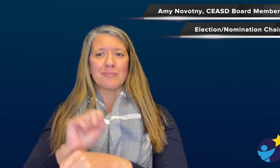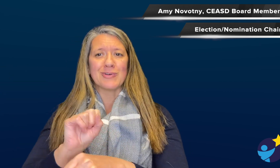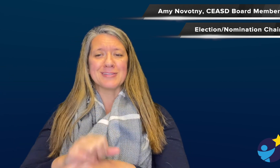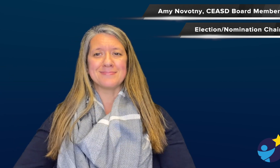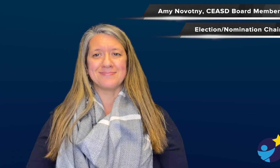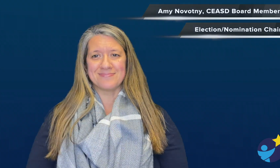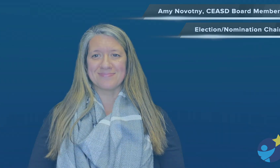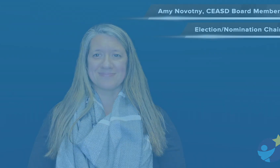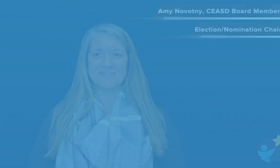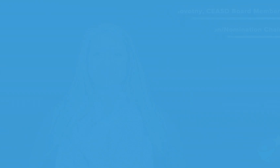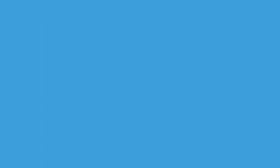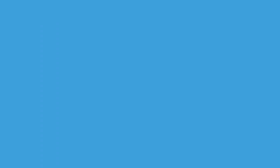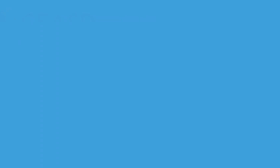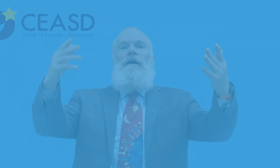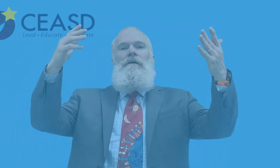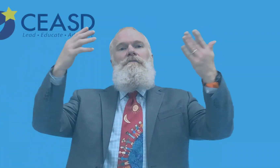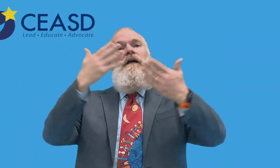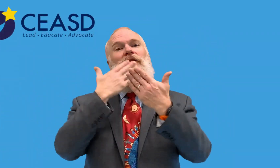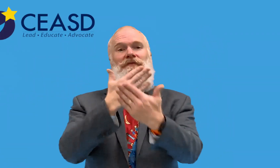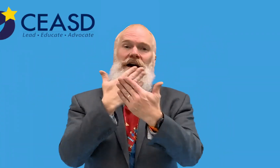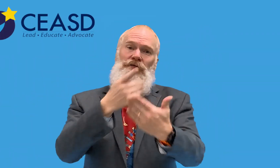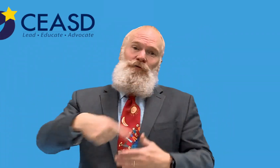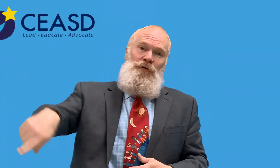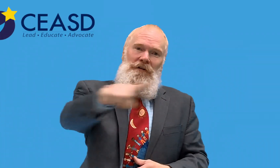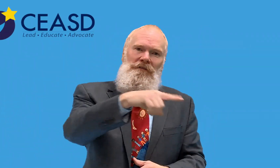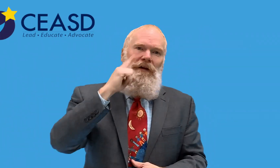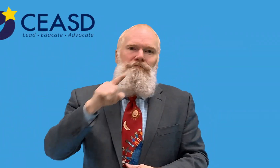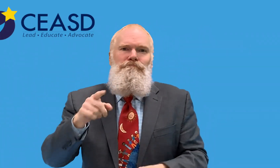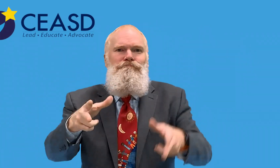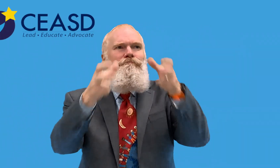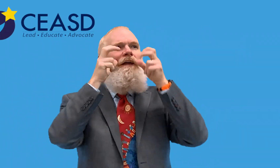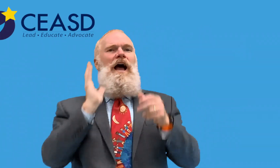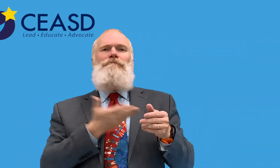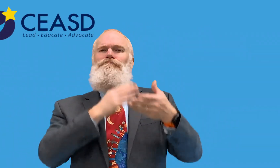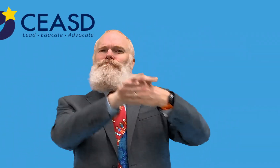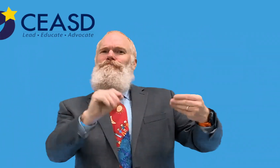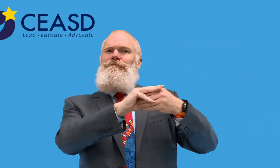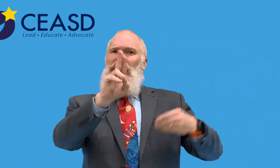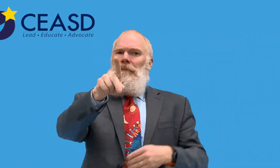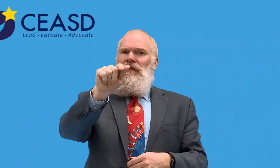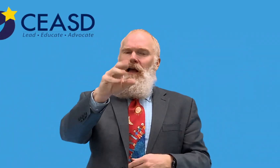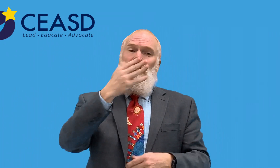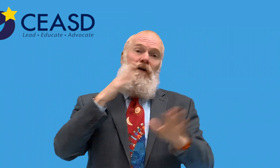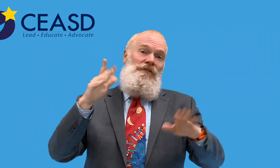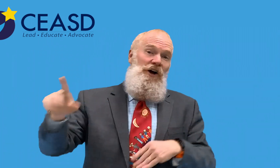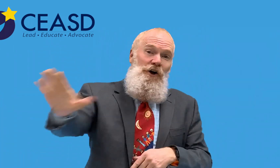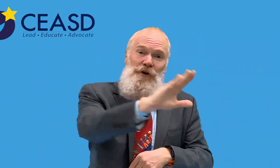2022 conference in Salt Lake City. Thank you for your responses. CEASD's board is committed to the